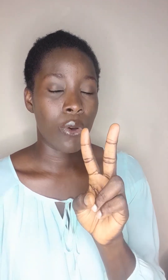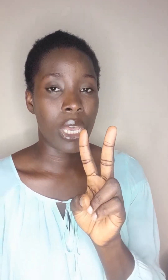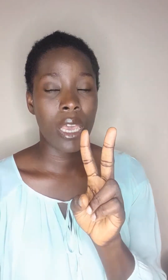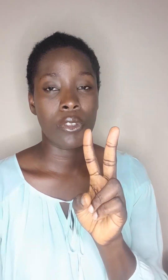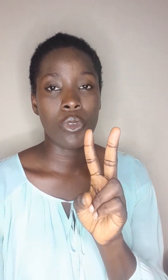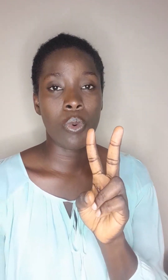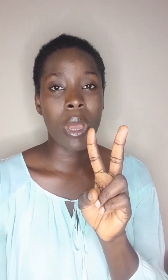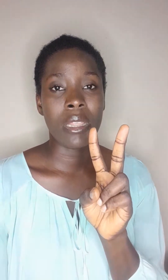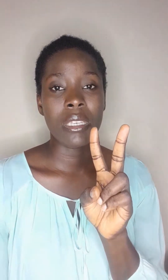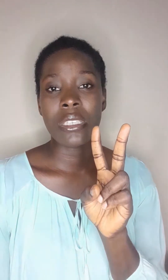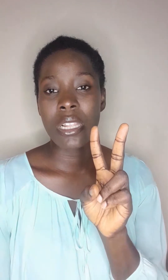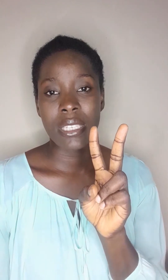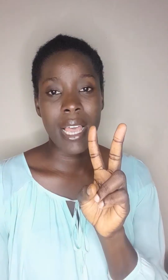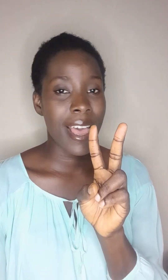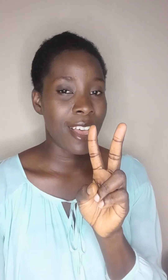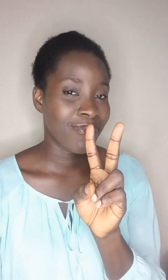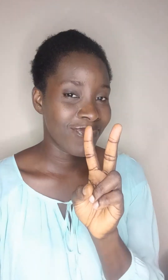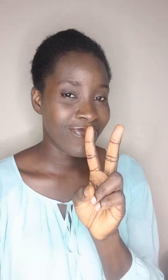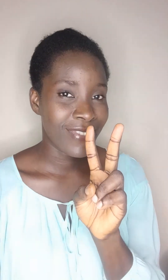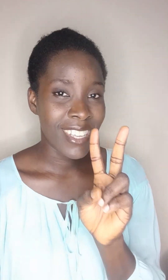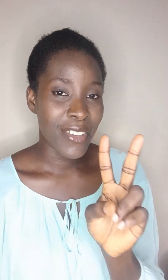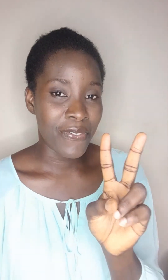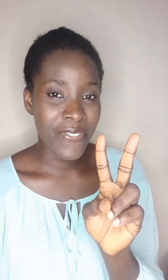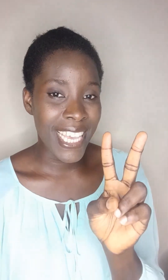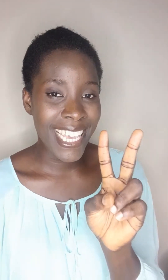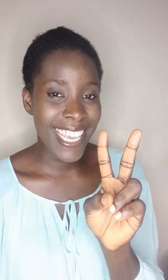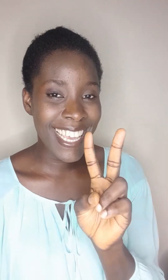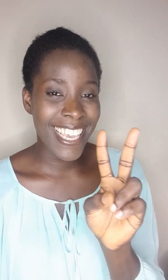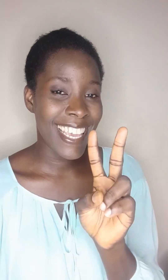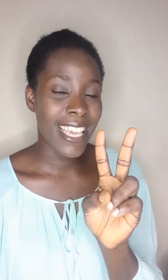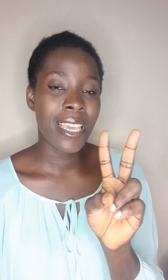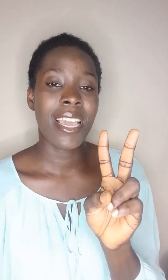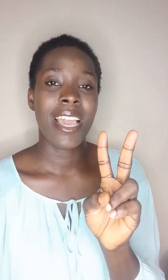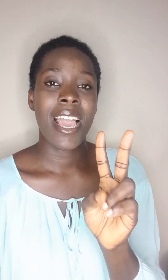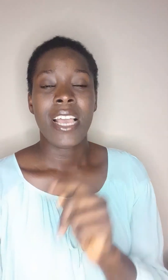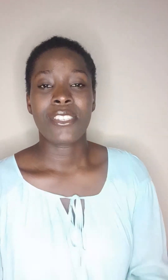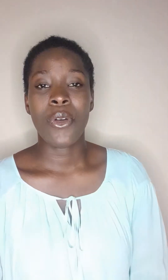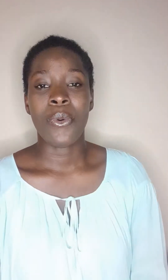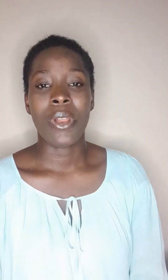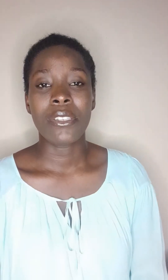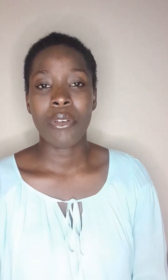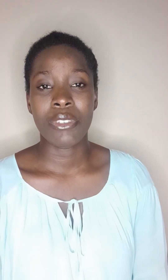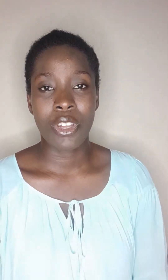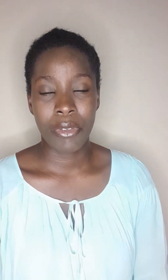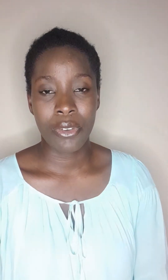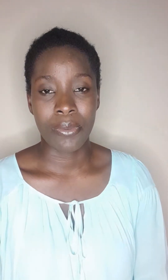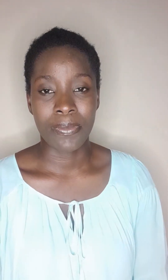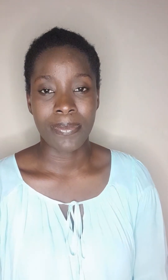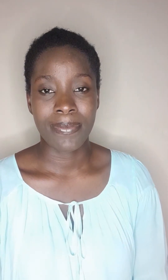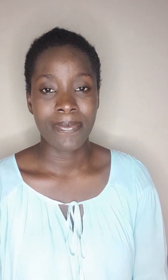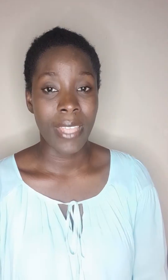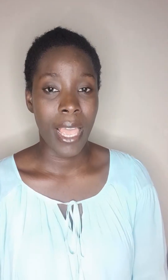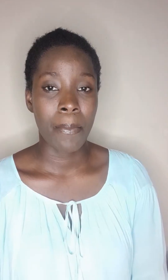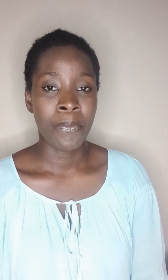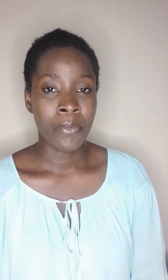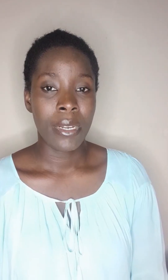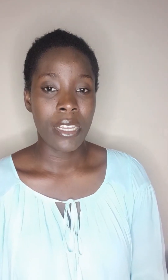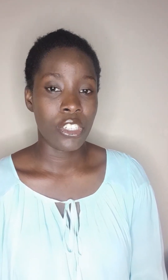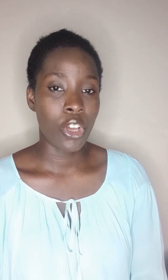Okay, so, and this is letter V. So let's go to W. Yeah, letter